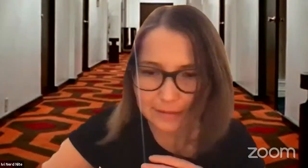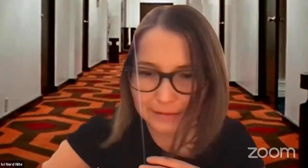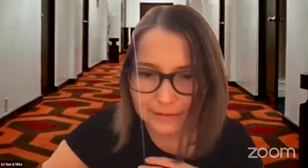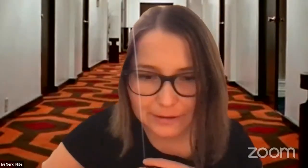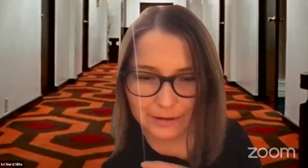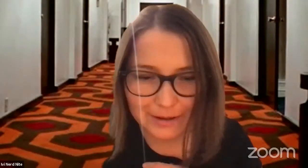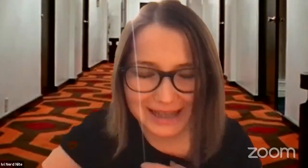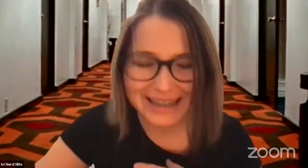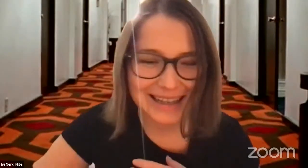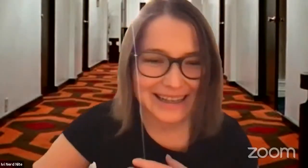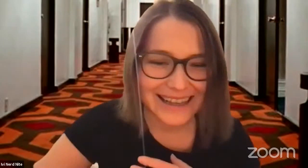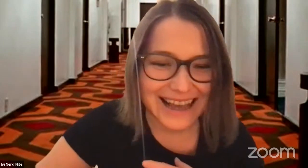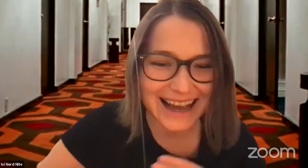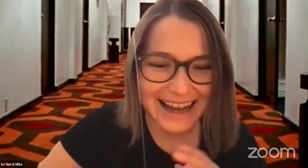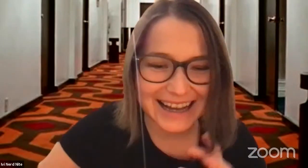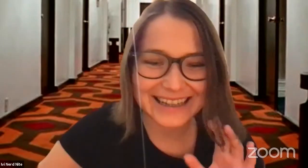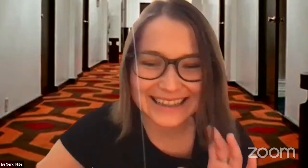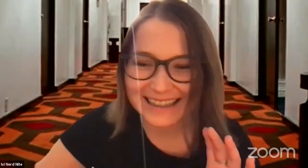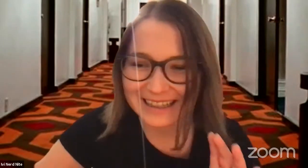Sorry.